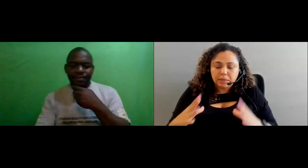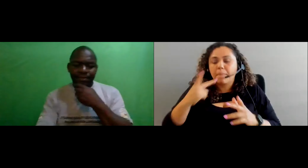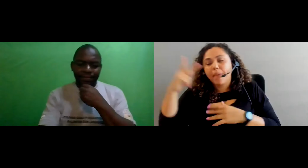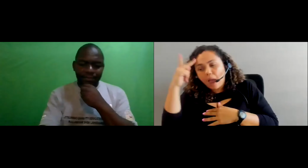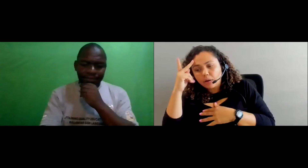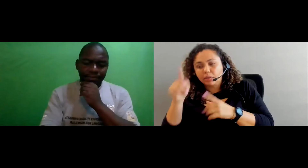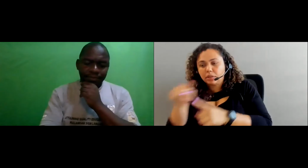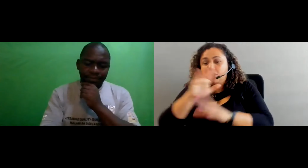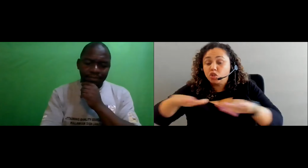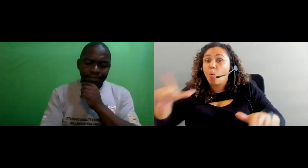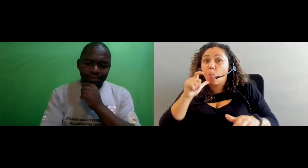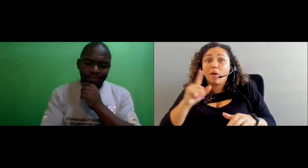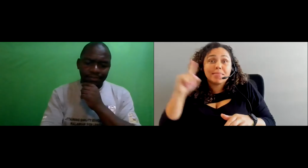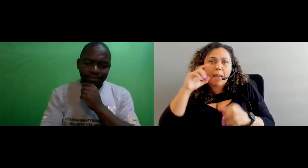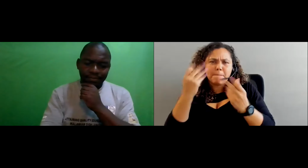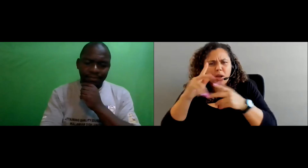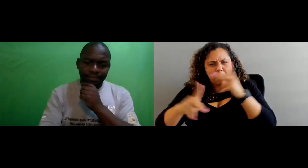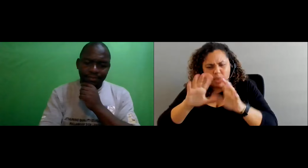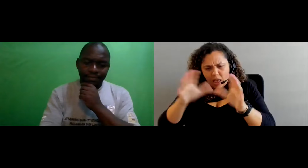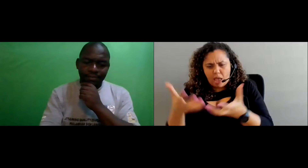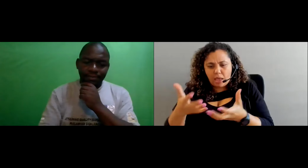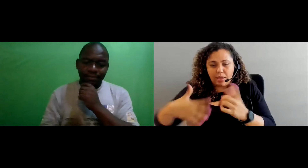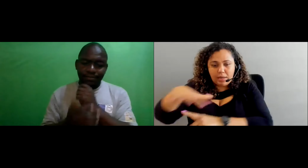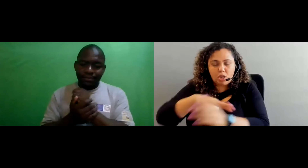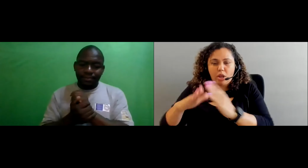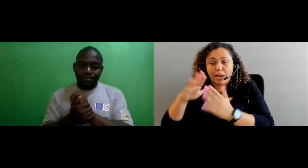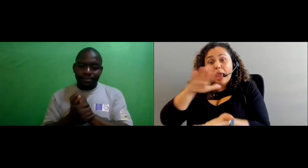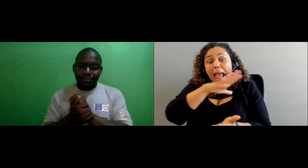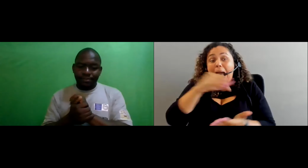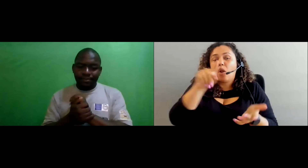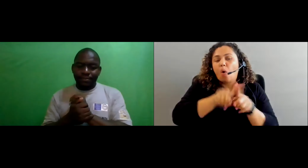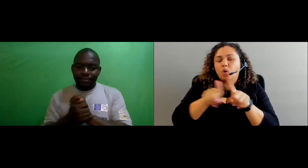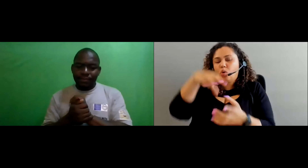parents, children who are deaf, and many more in the schools and communities.